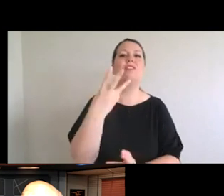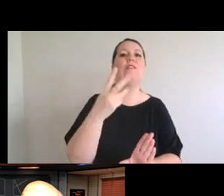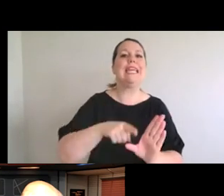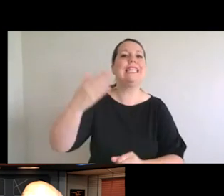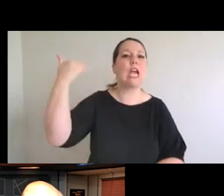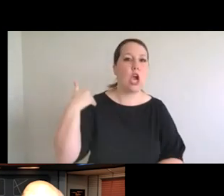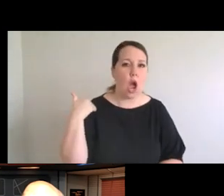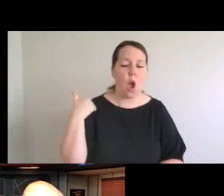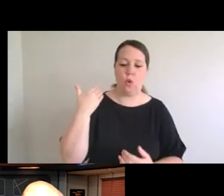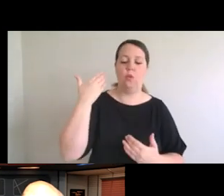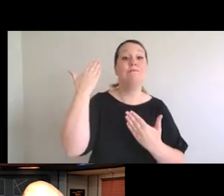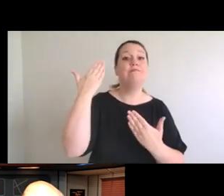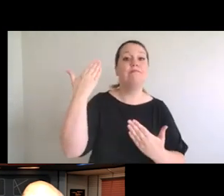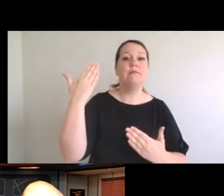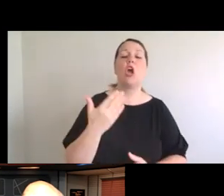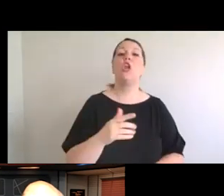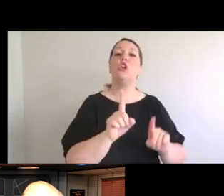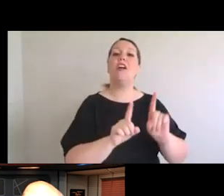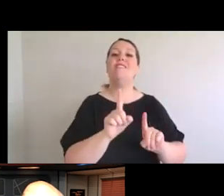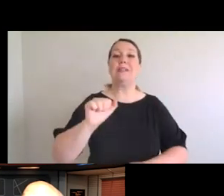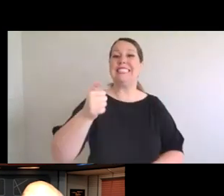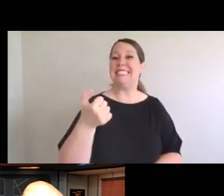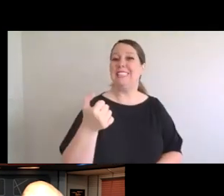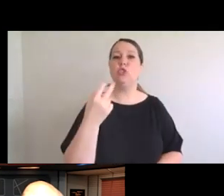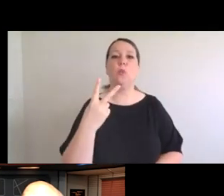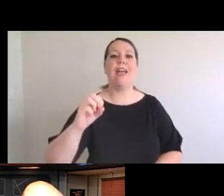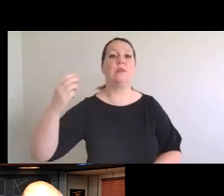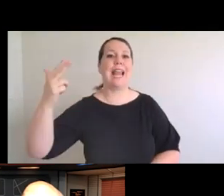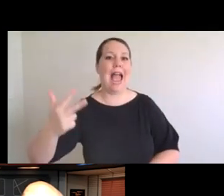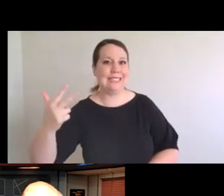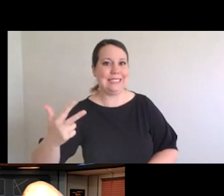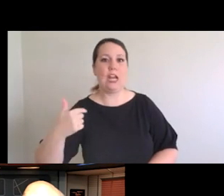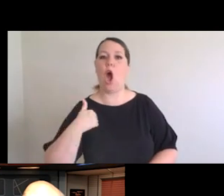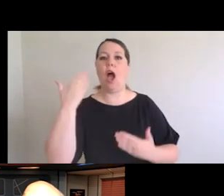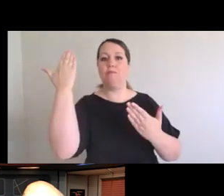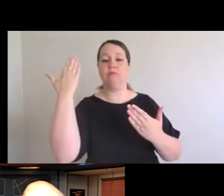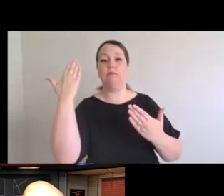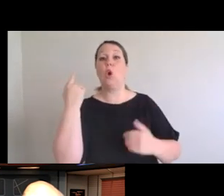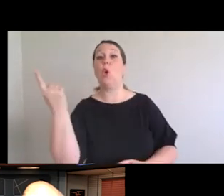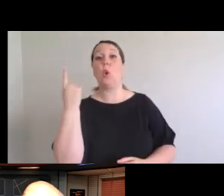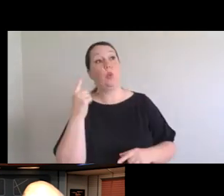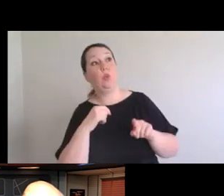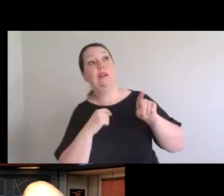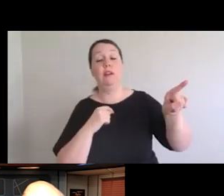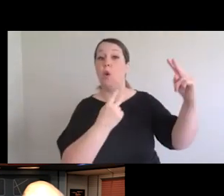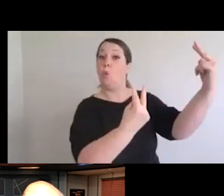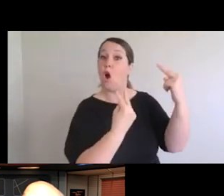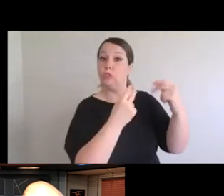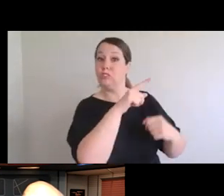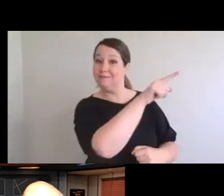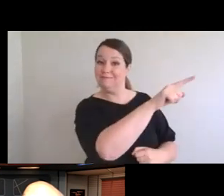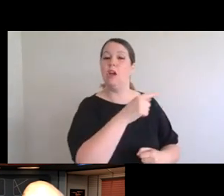on November 6, 2018 to the Office of Disability Issues, you'll find more in that